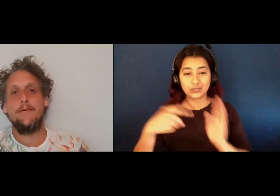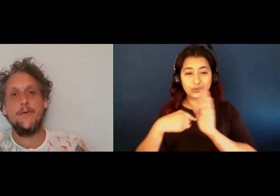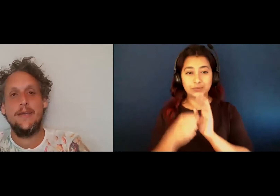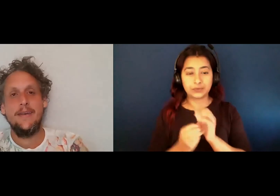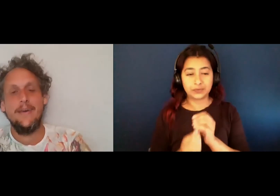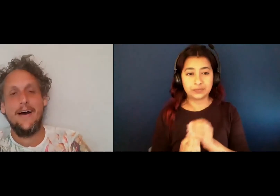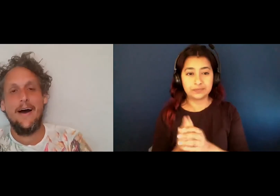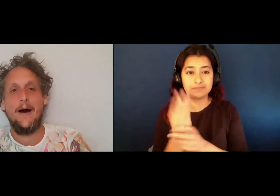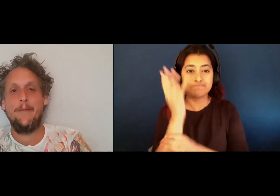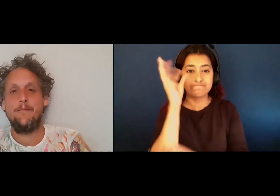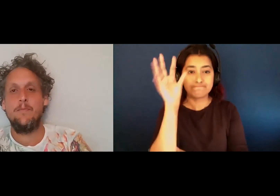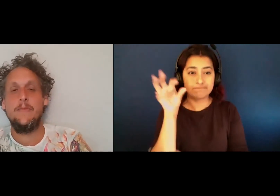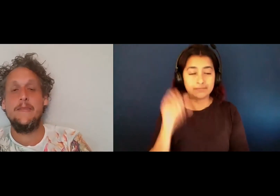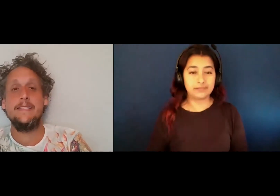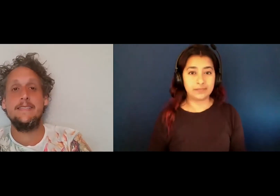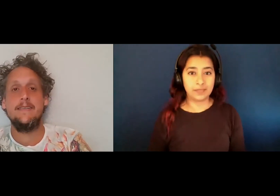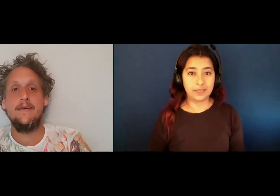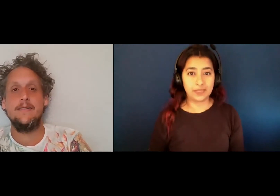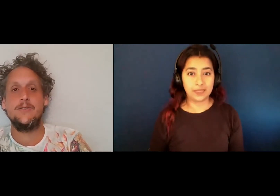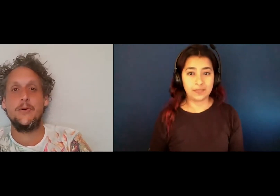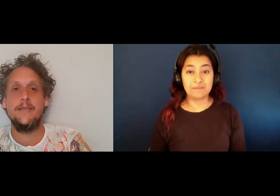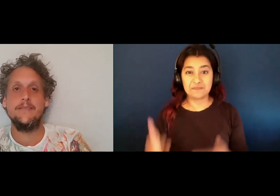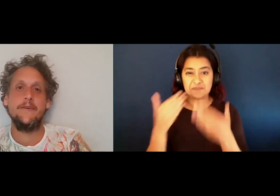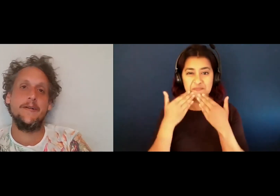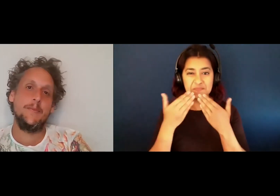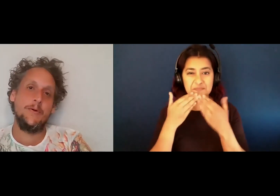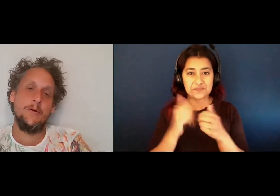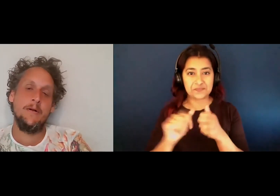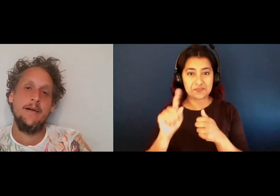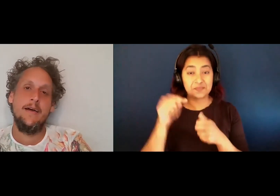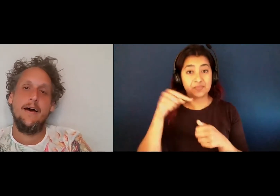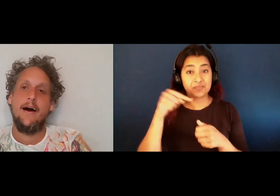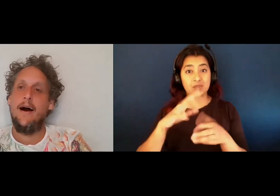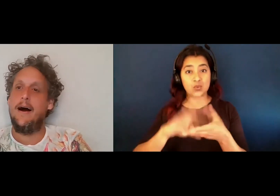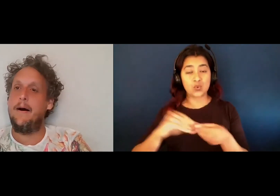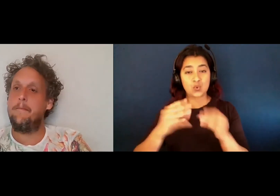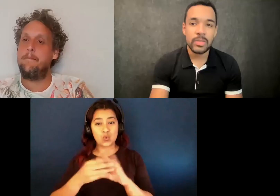Thank you, everyone. This story is available